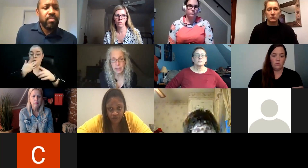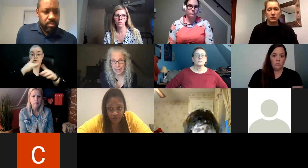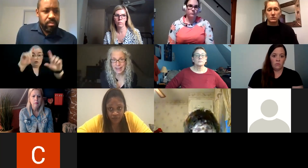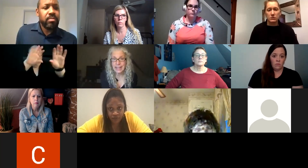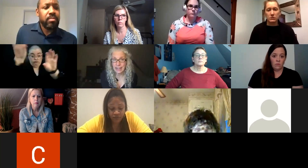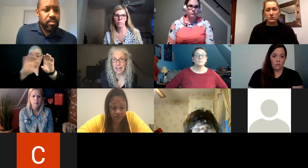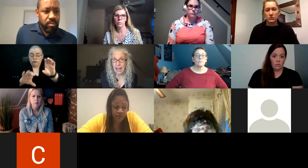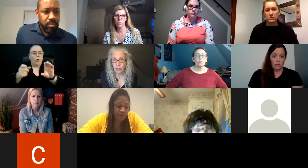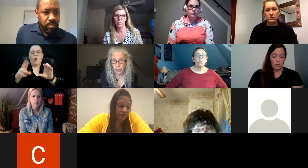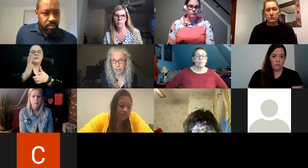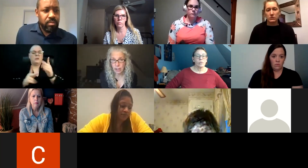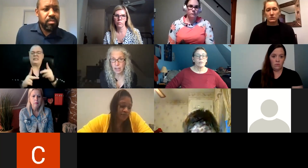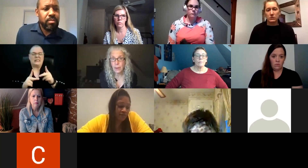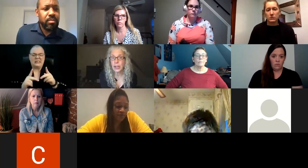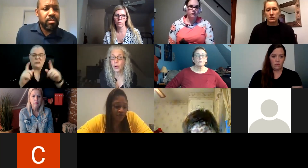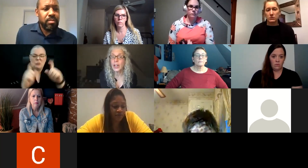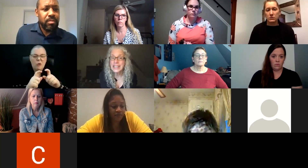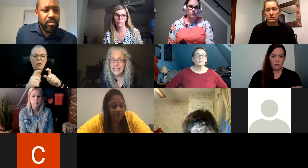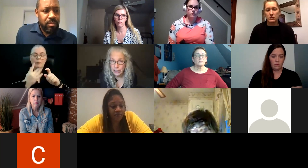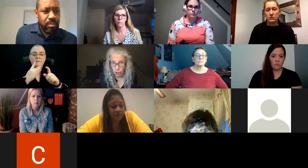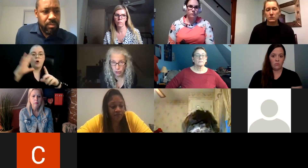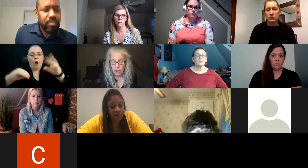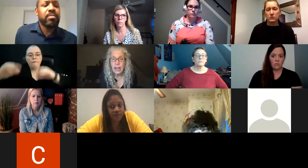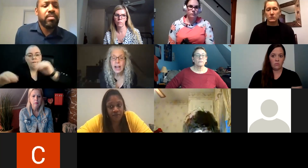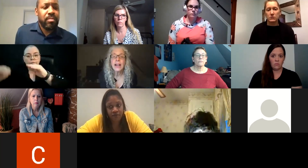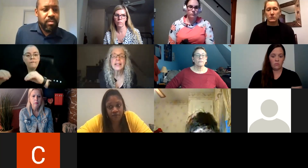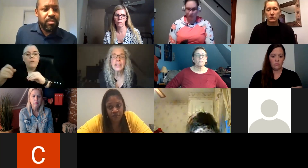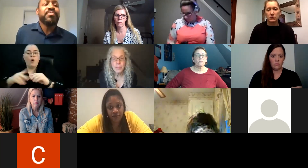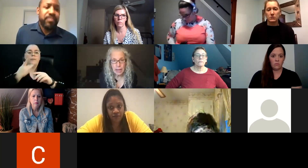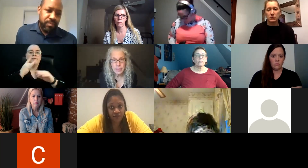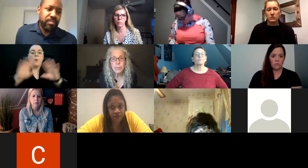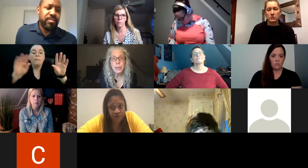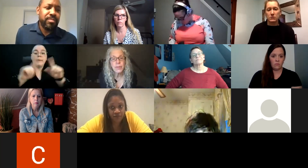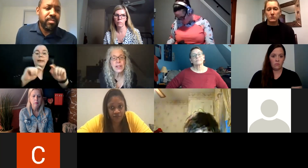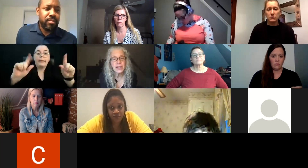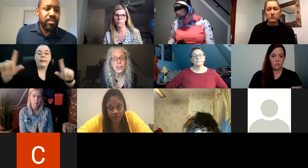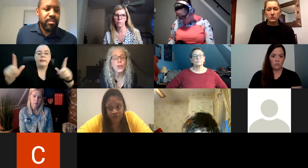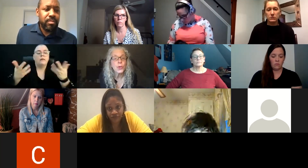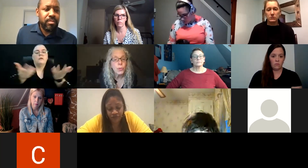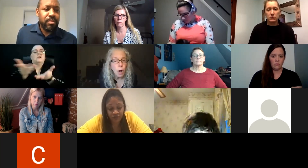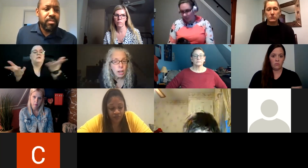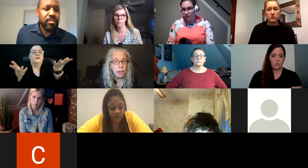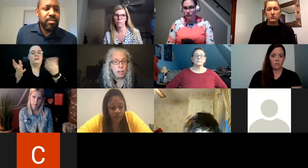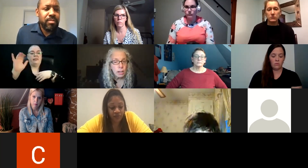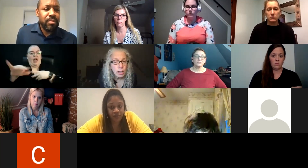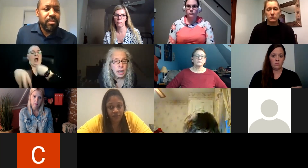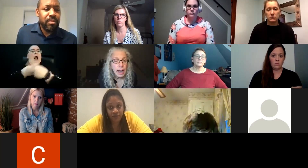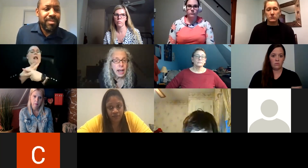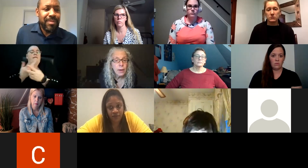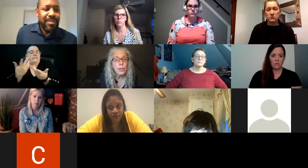like this in a gallery and we can all see each other, sometimes people feel this is too small and we should